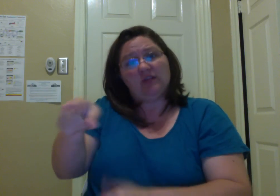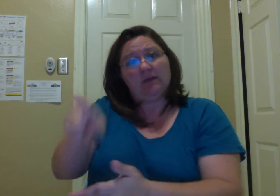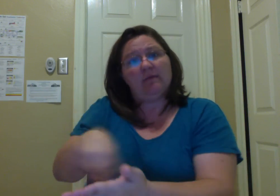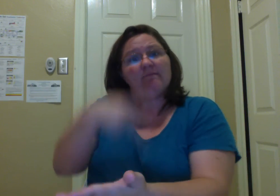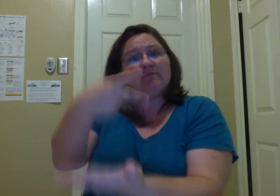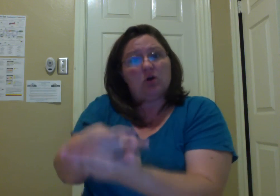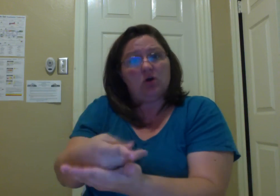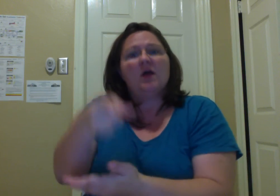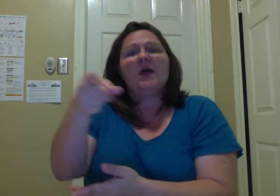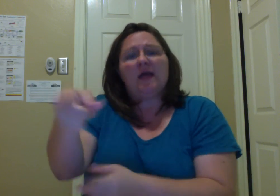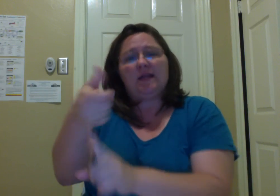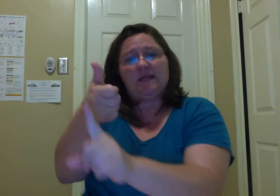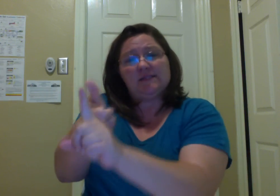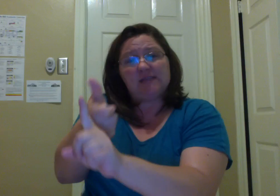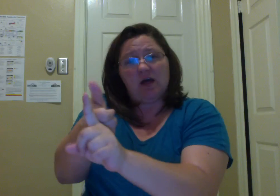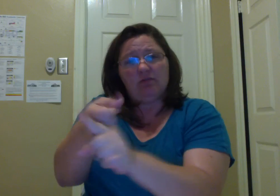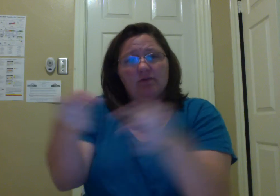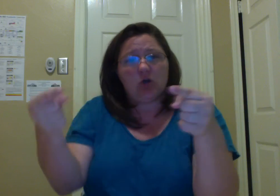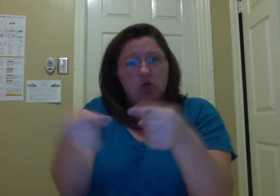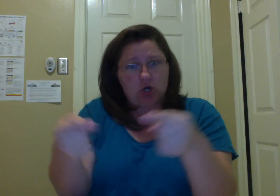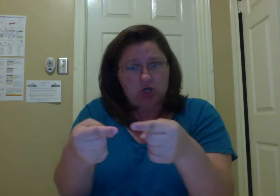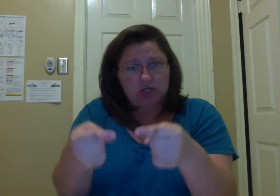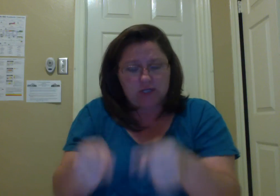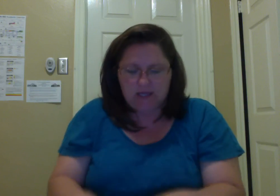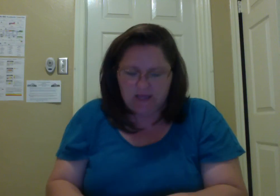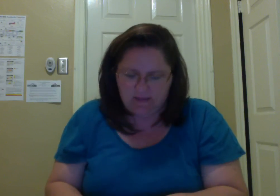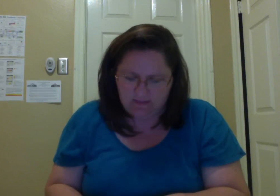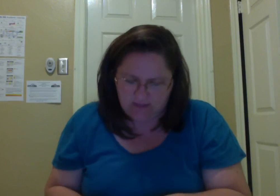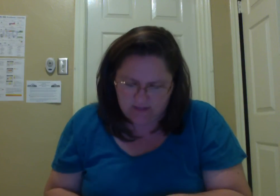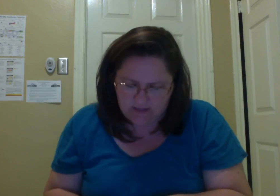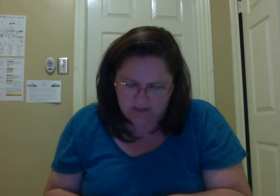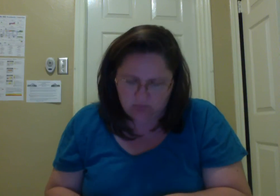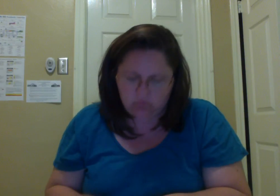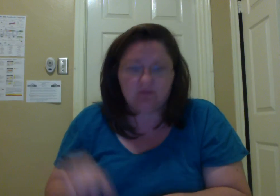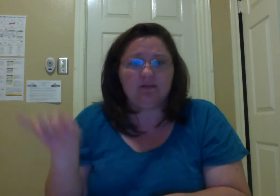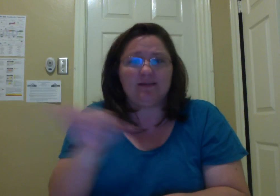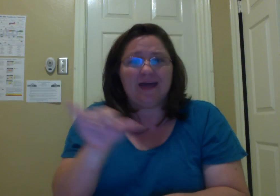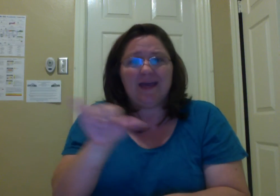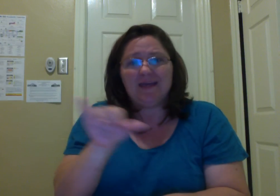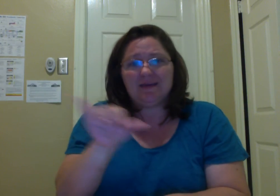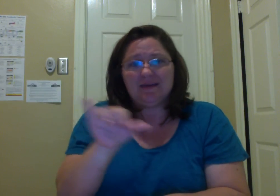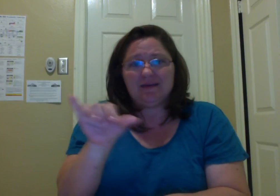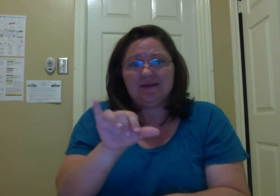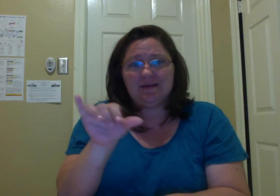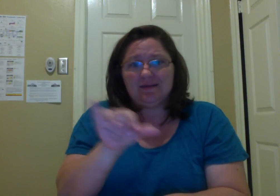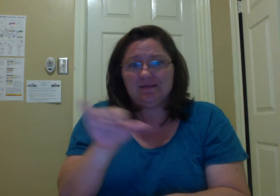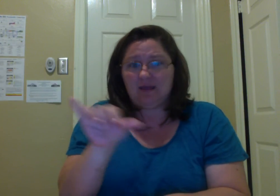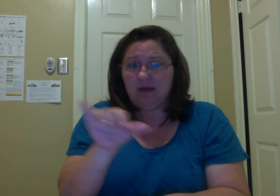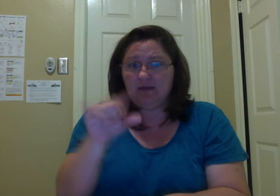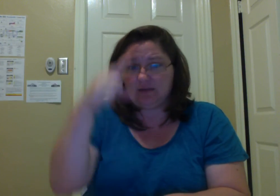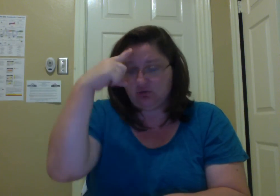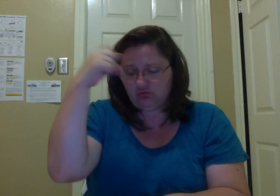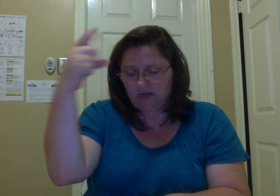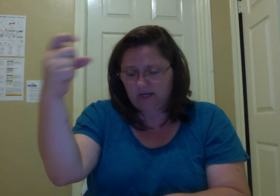him fall and he self hurt. And then it was like, same as a dream.